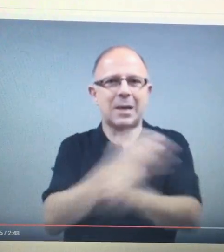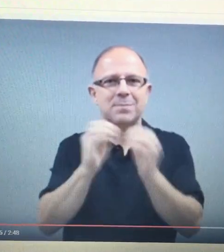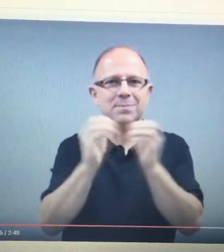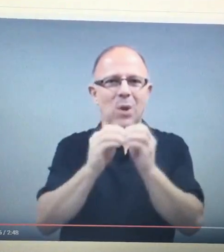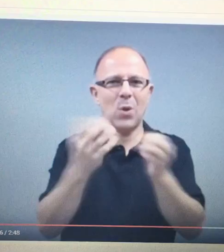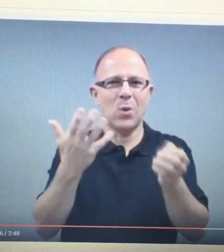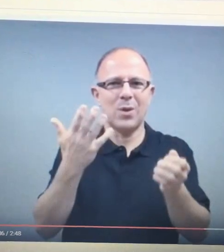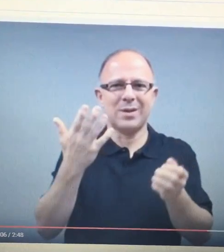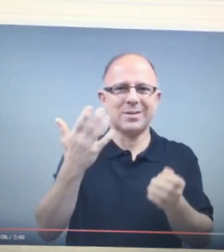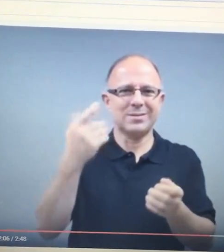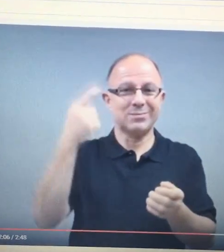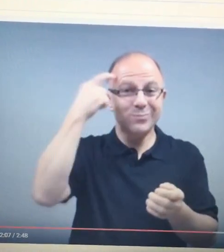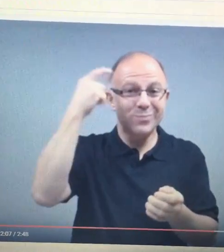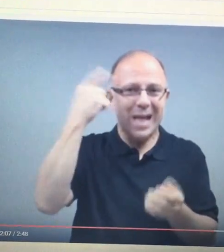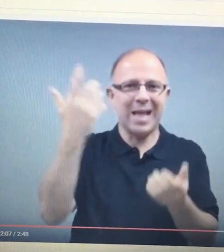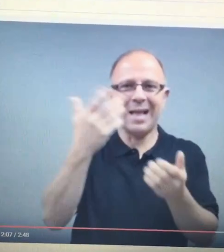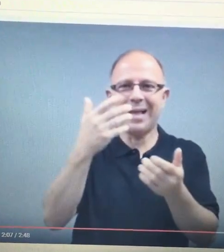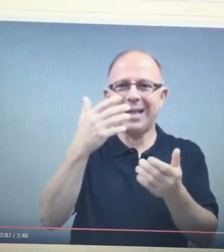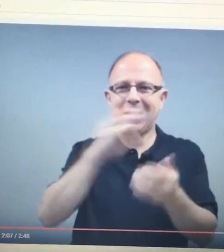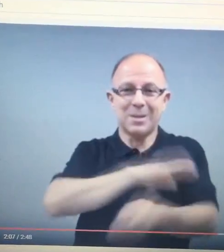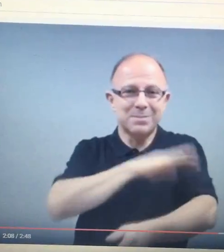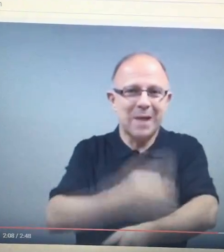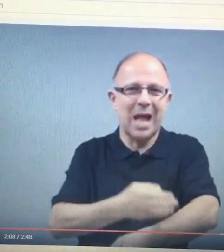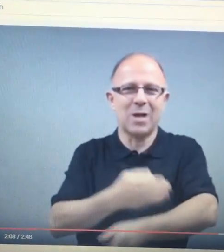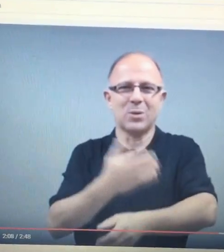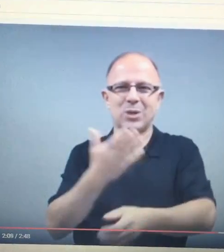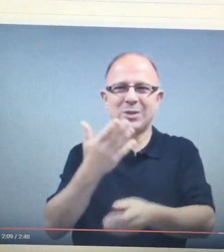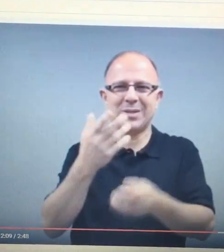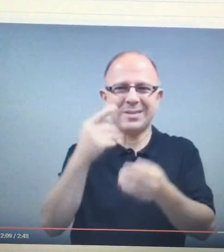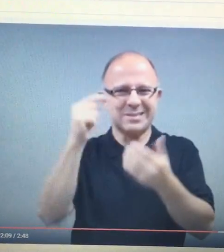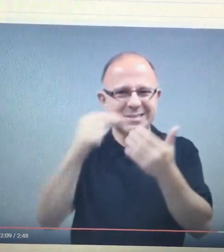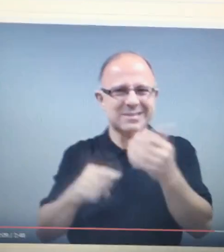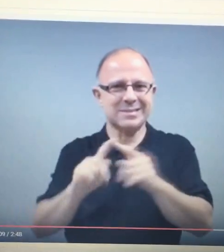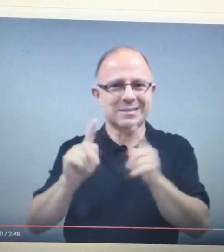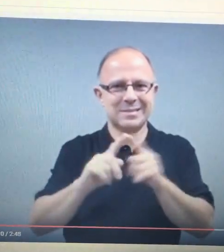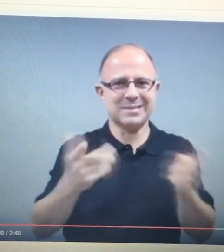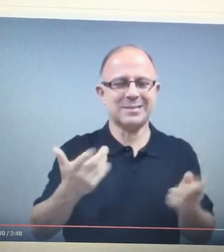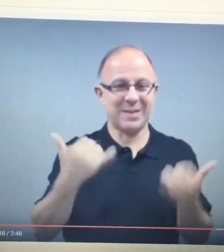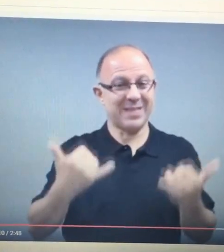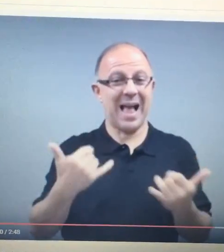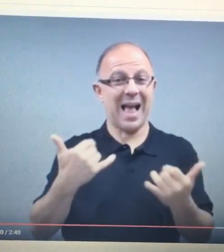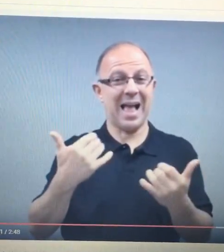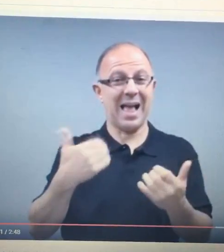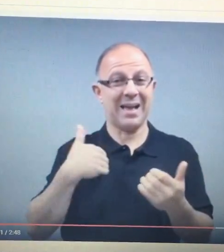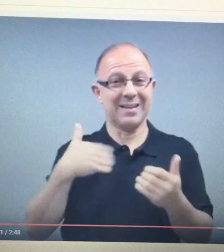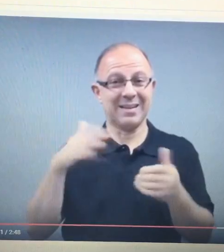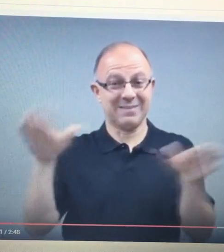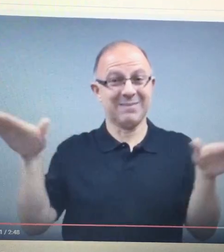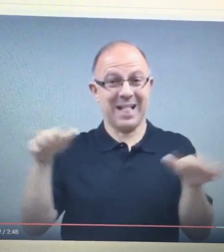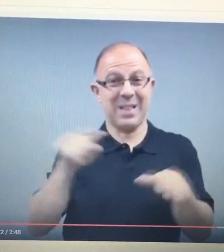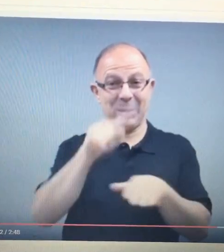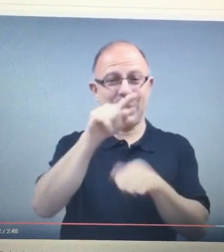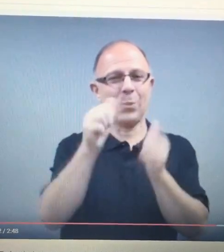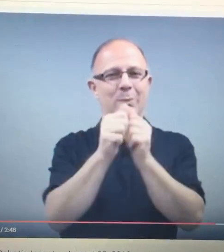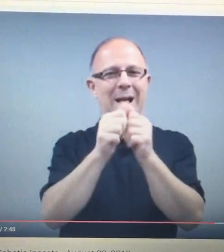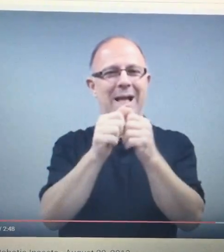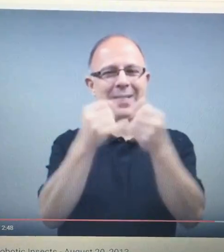land properly, but every time they worked on it, they made new improvements, to the muscles and the body of the